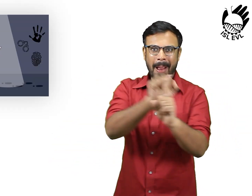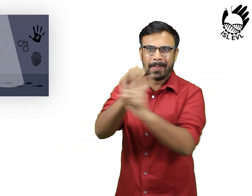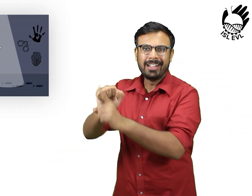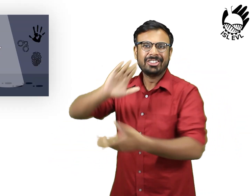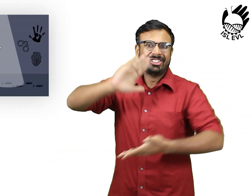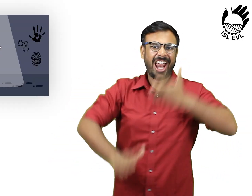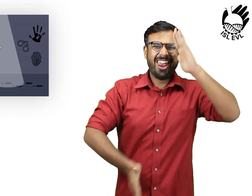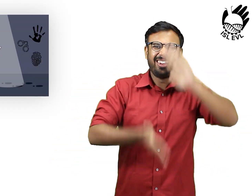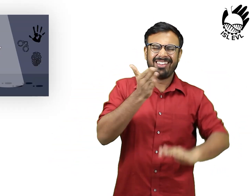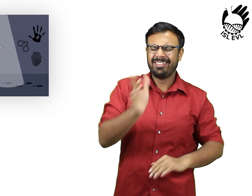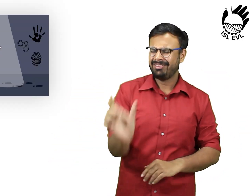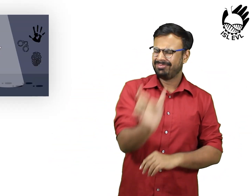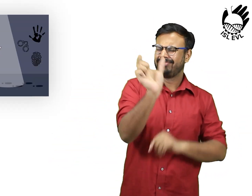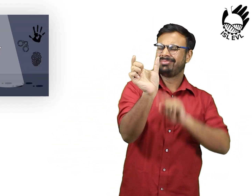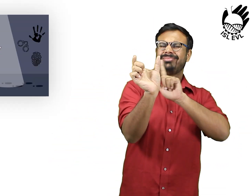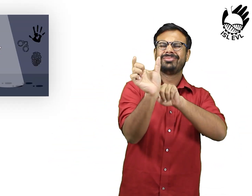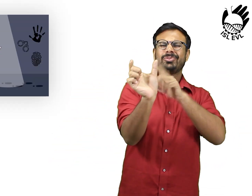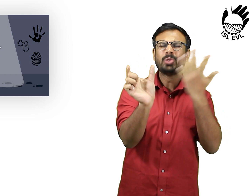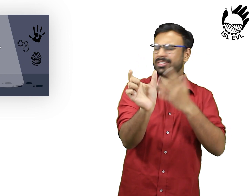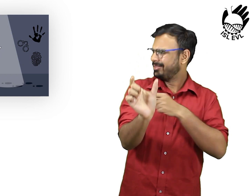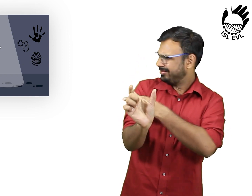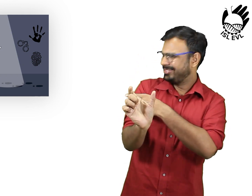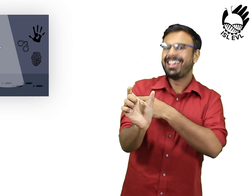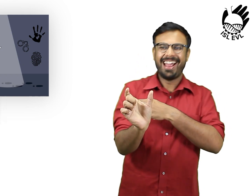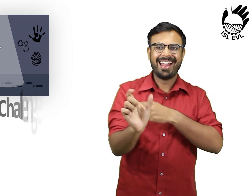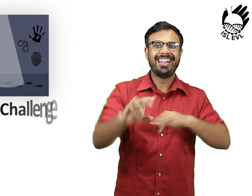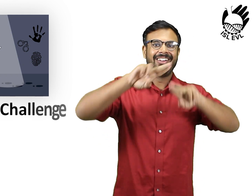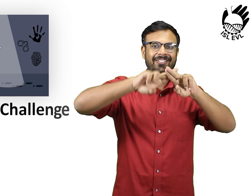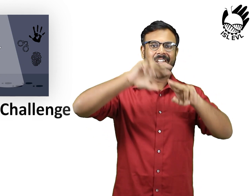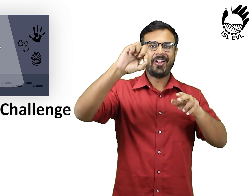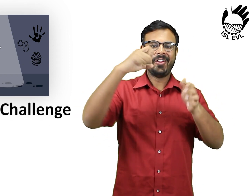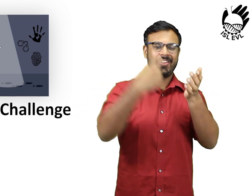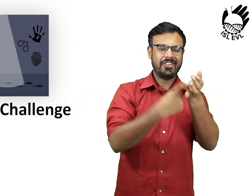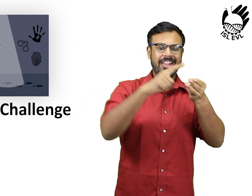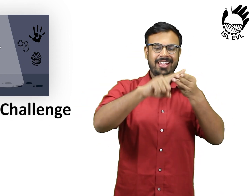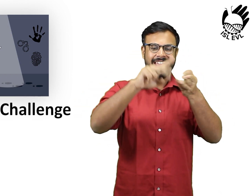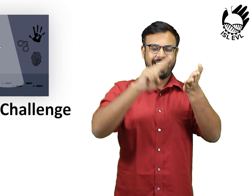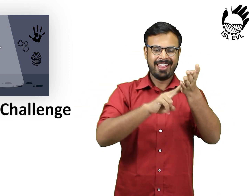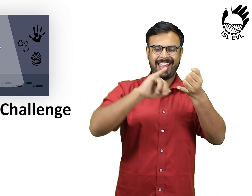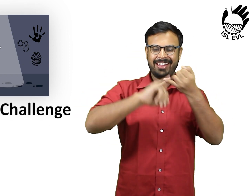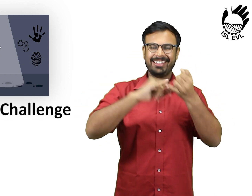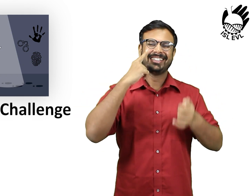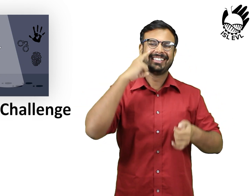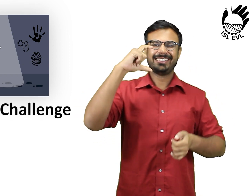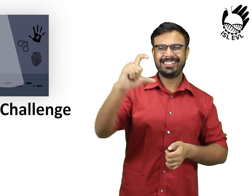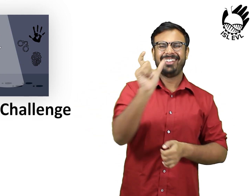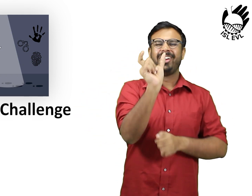Forensic challenge. So, what does the term forensic challenge mean?